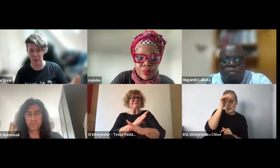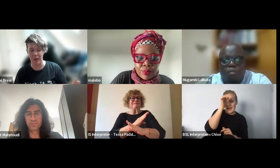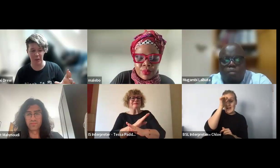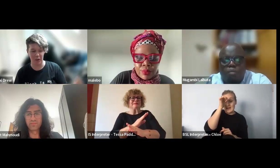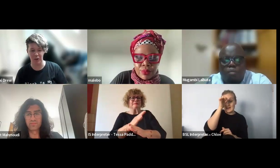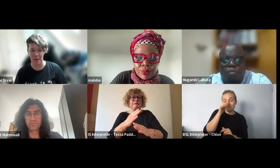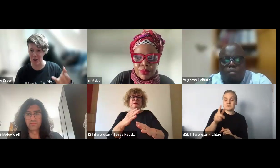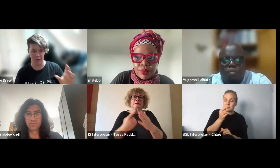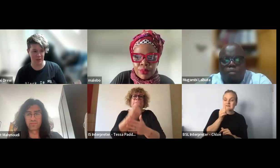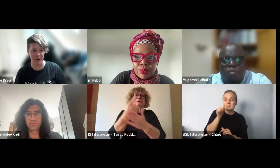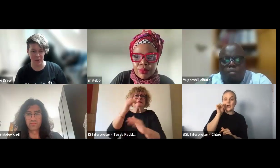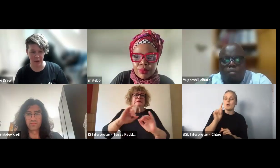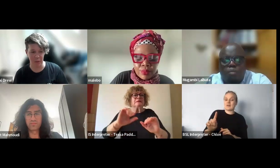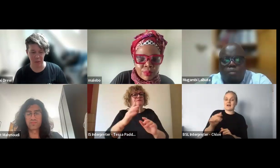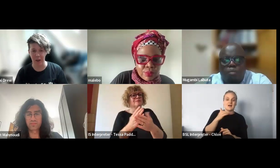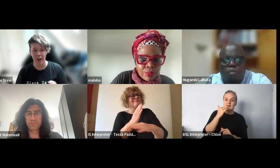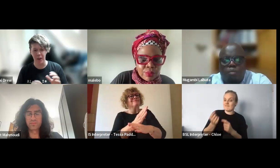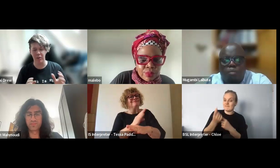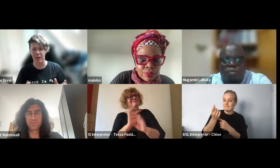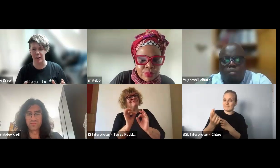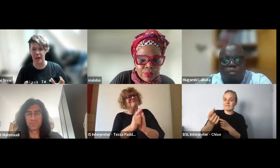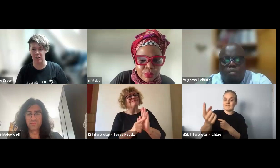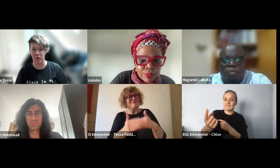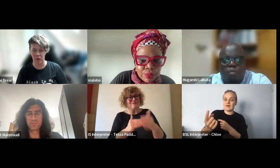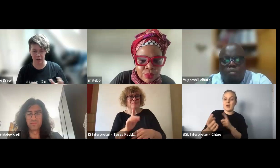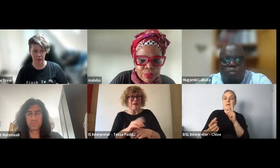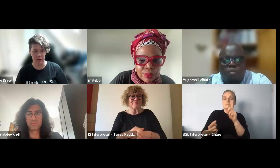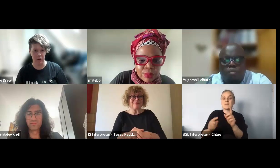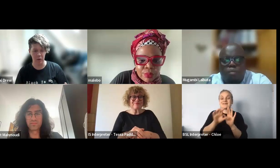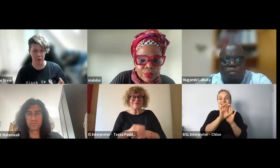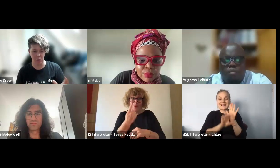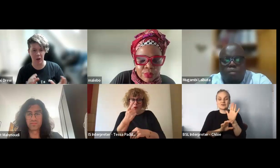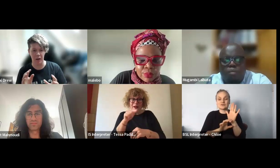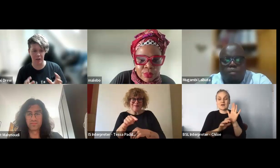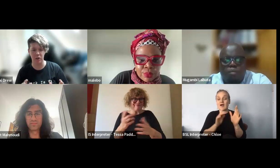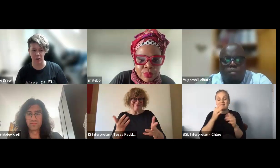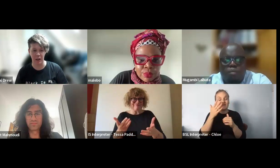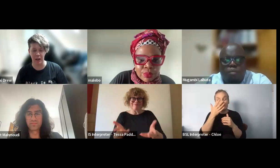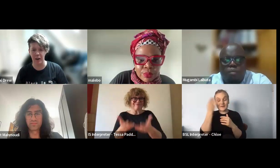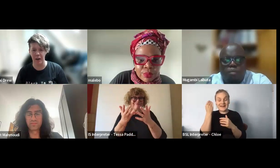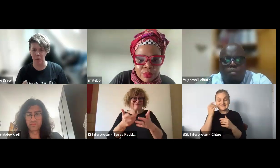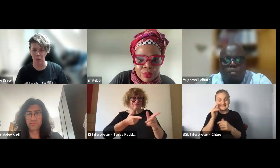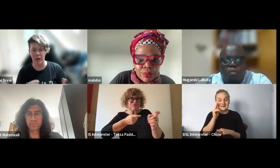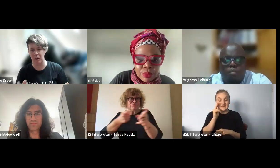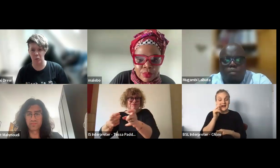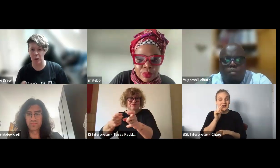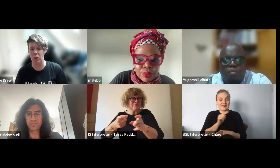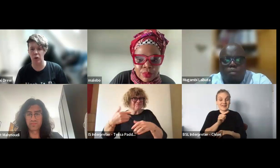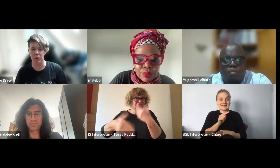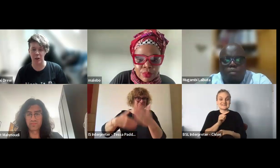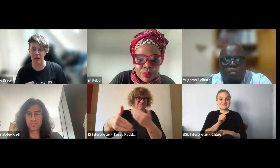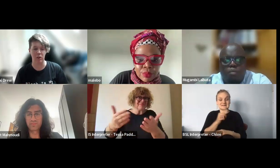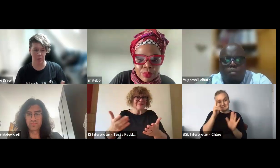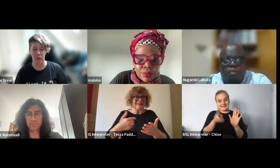has probably come across them enough times by this point. But there is a category which is often overlooked, which is what we're kind of touching on here. And we